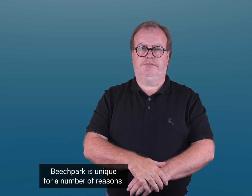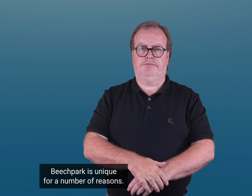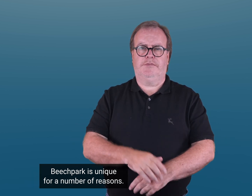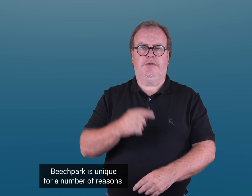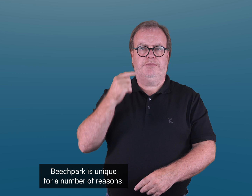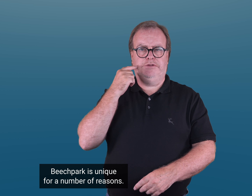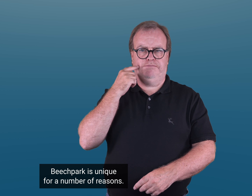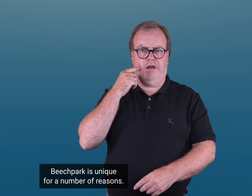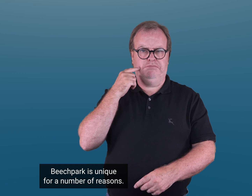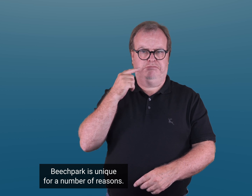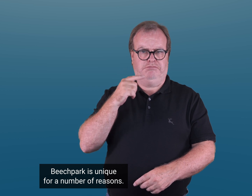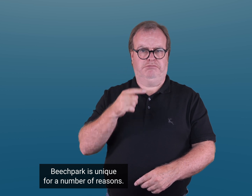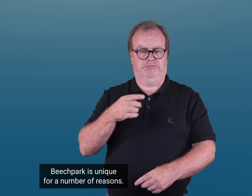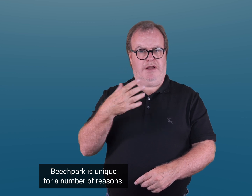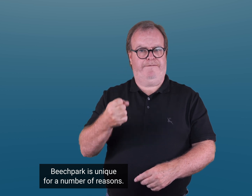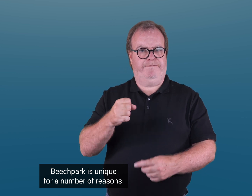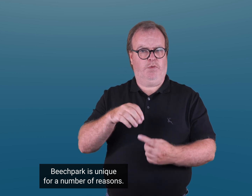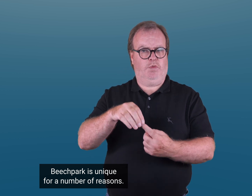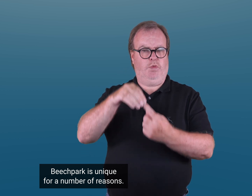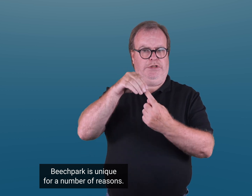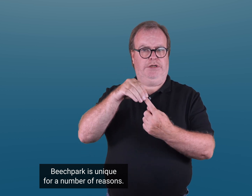Beechpark is unique for a number of reasons.